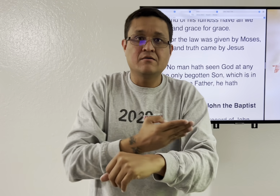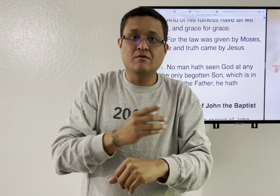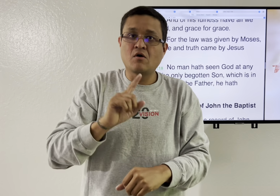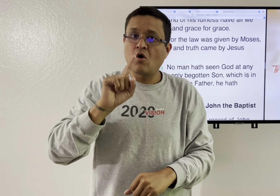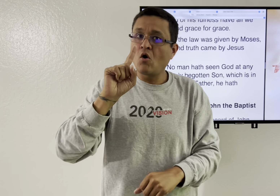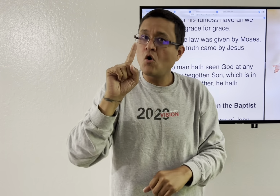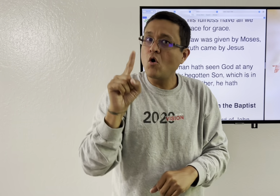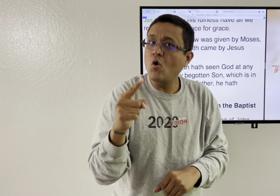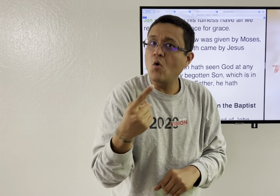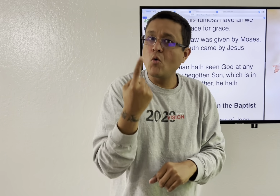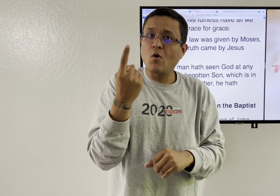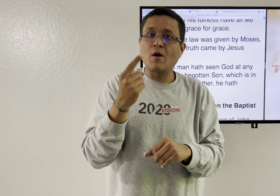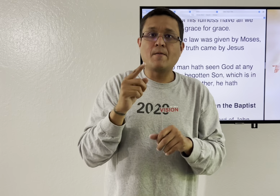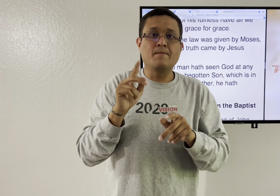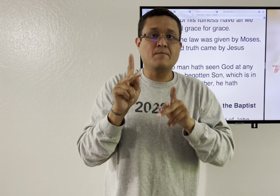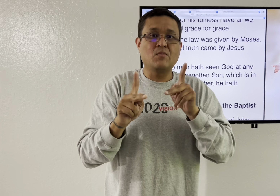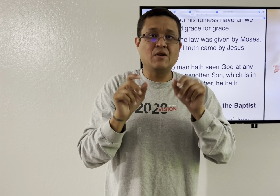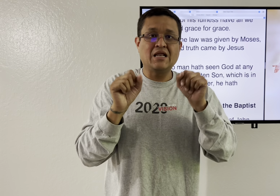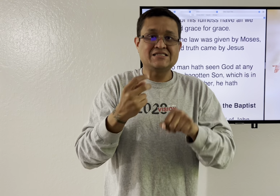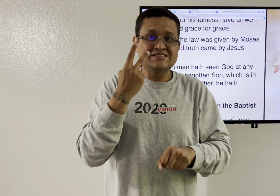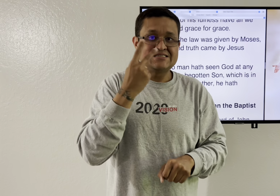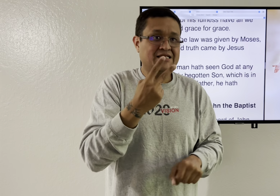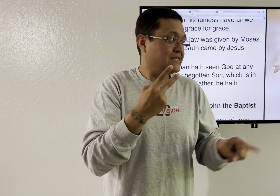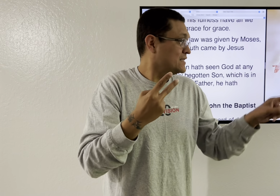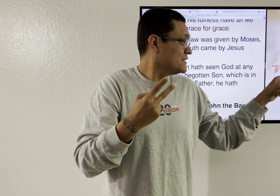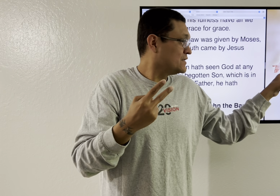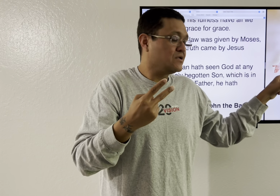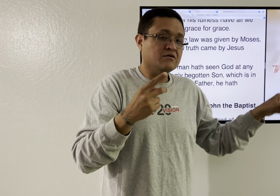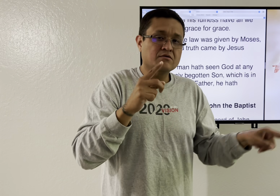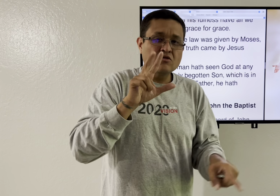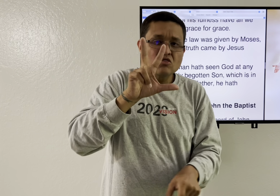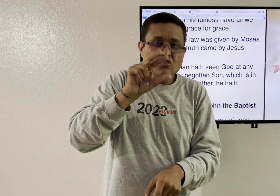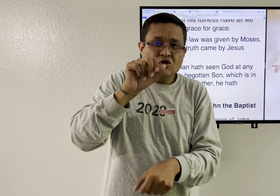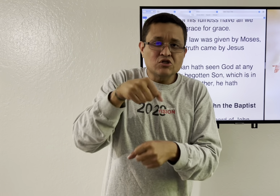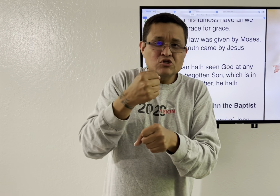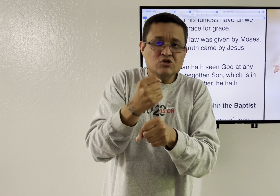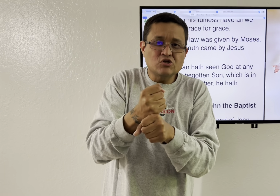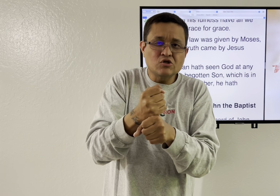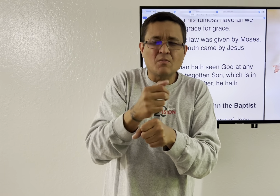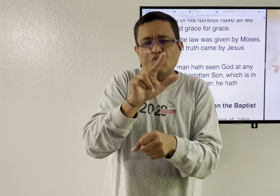Because God is that spirit, and only until he became flesh,